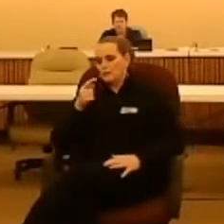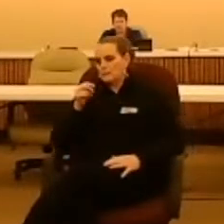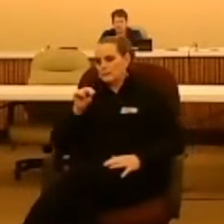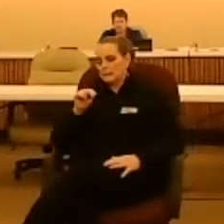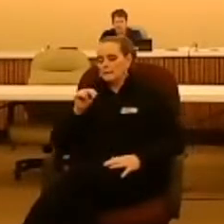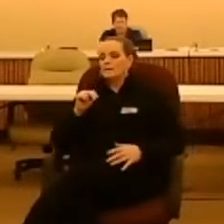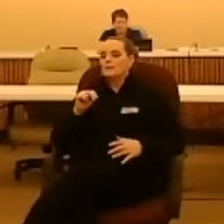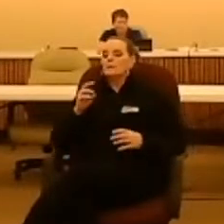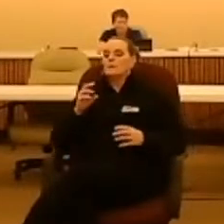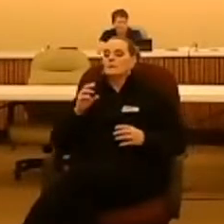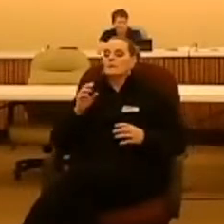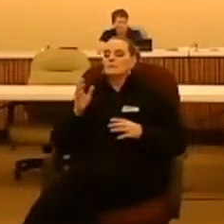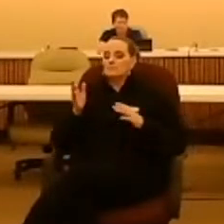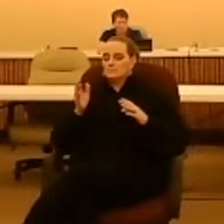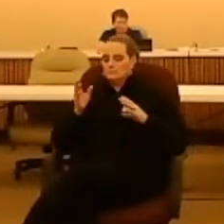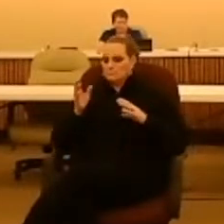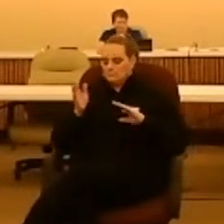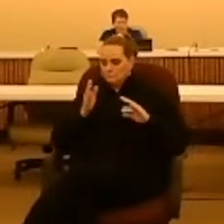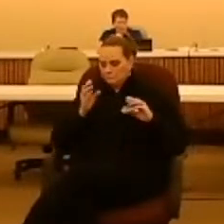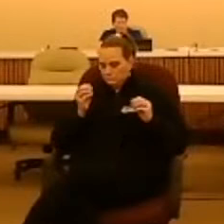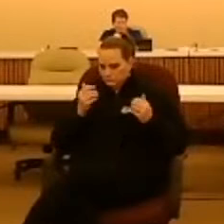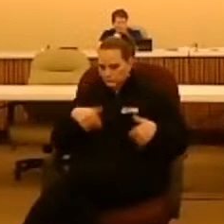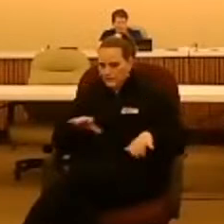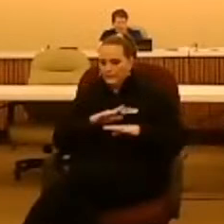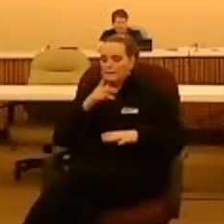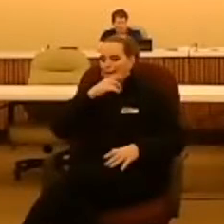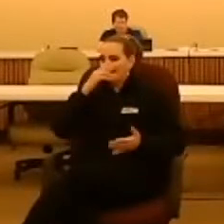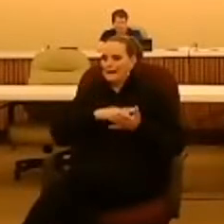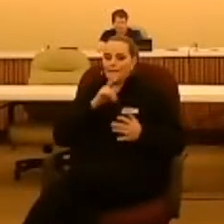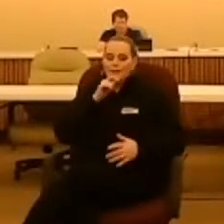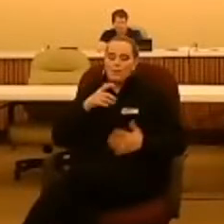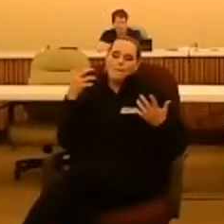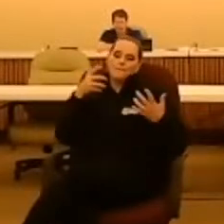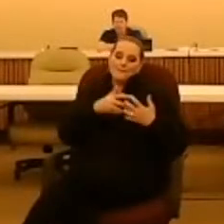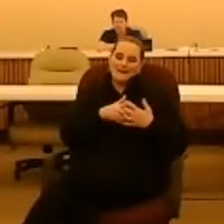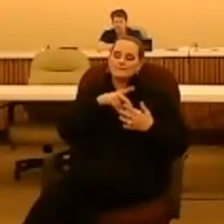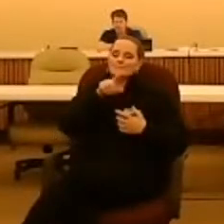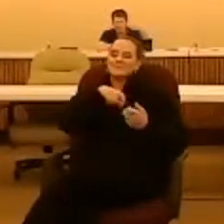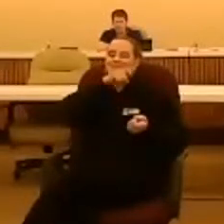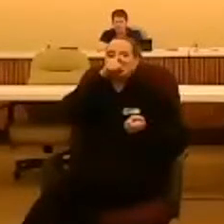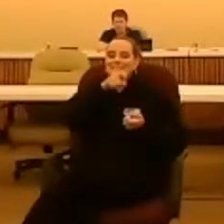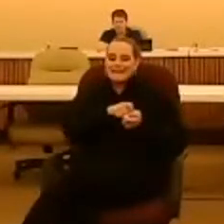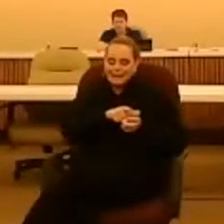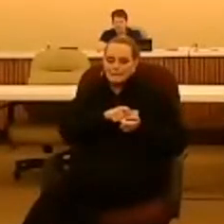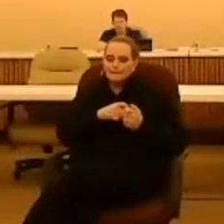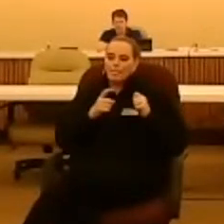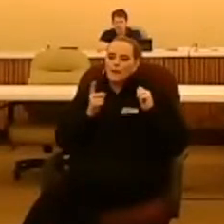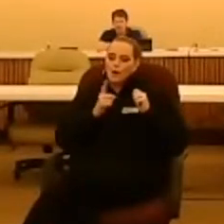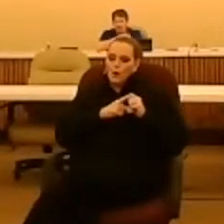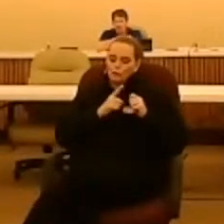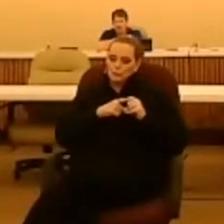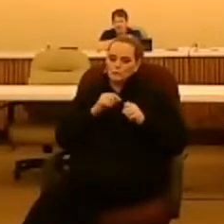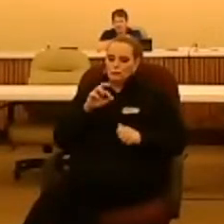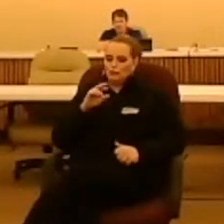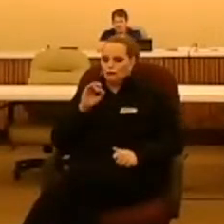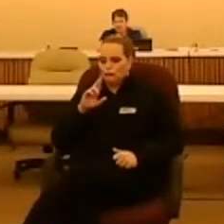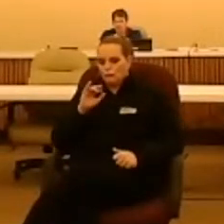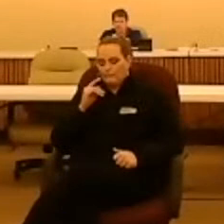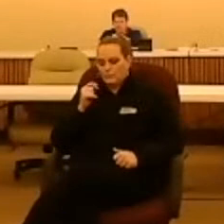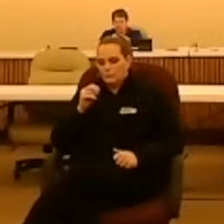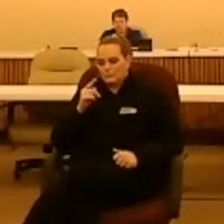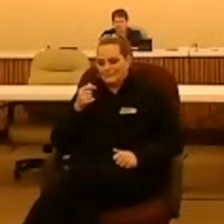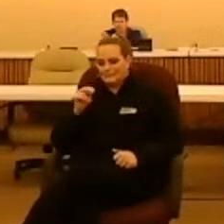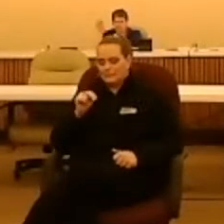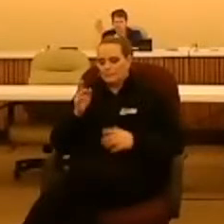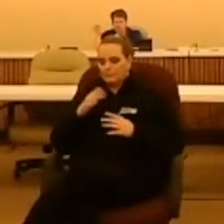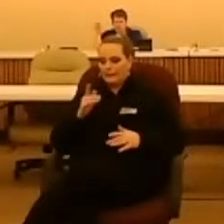so again, because these layouts don't match the exact original Riverton plan, our job is to